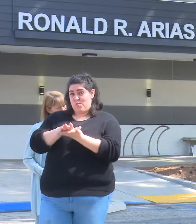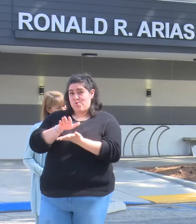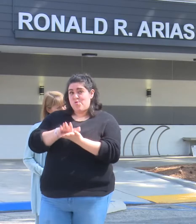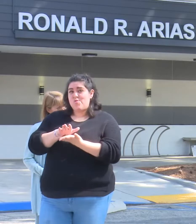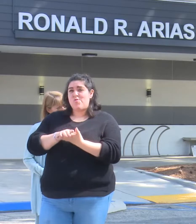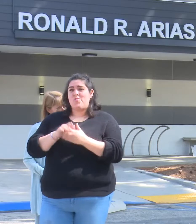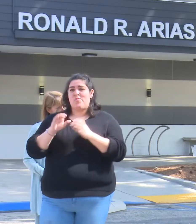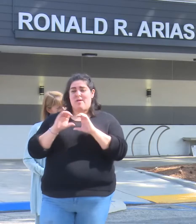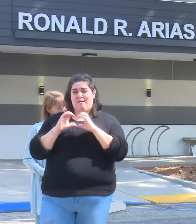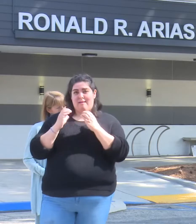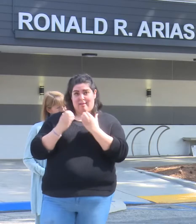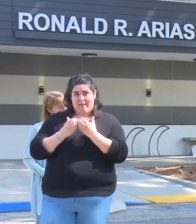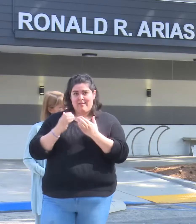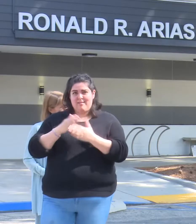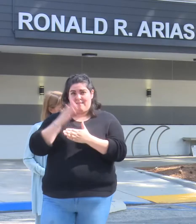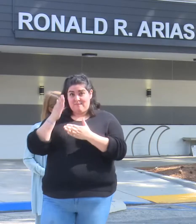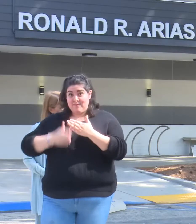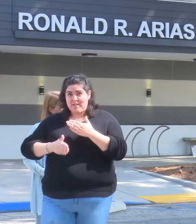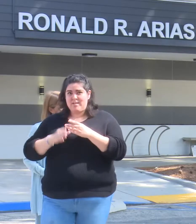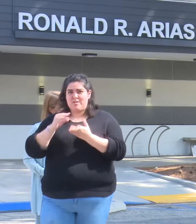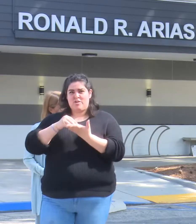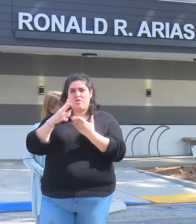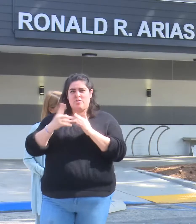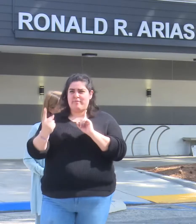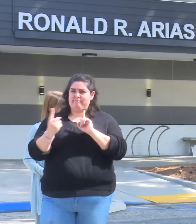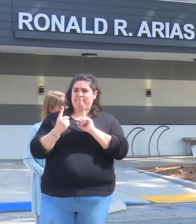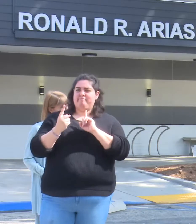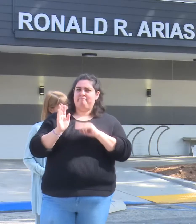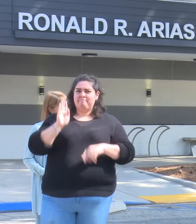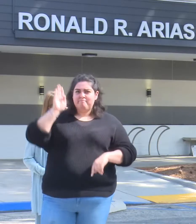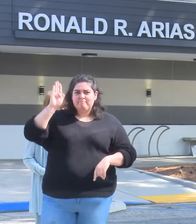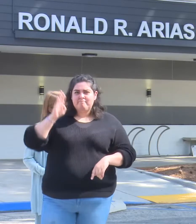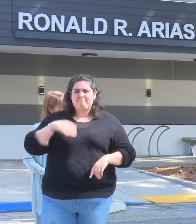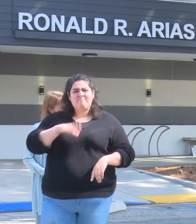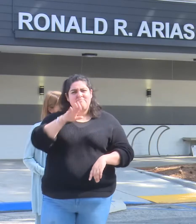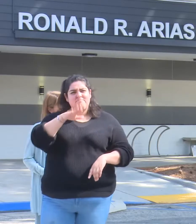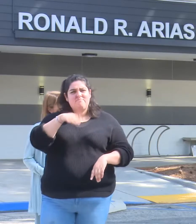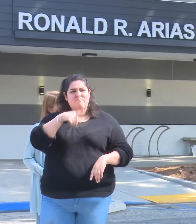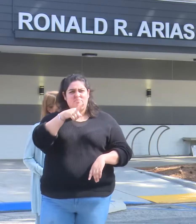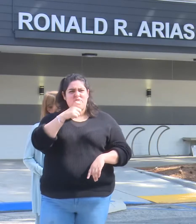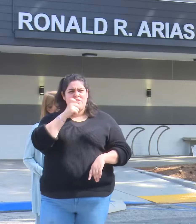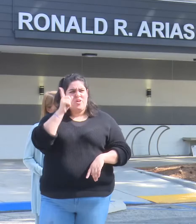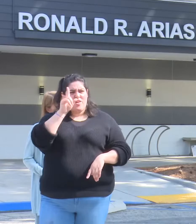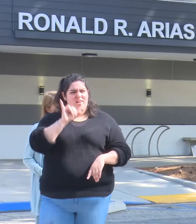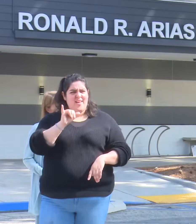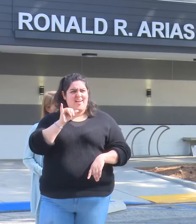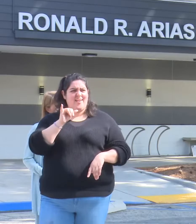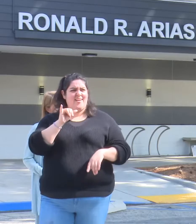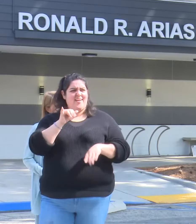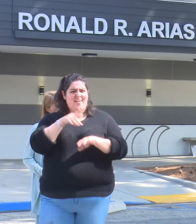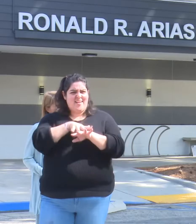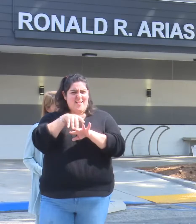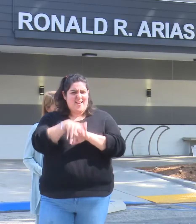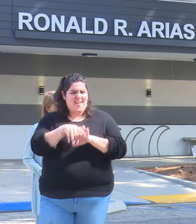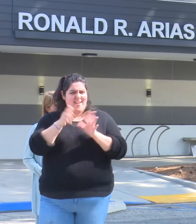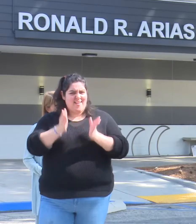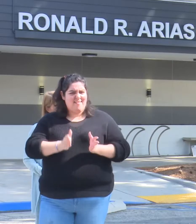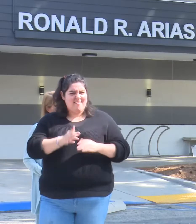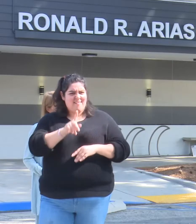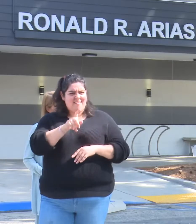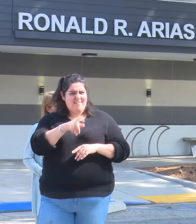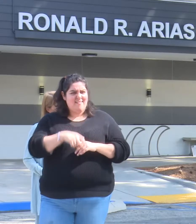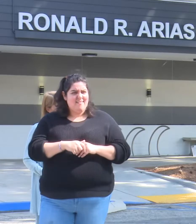the class, one of the students says, "Mr. Perez, you don't look like an Indian." And I says, "Well,